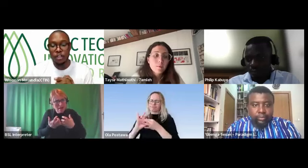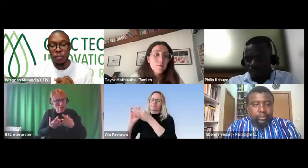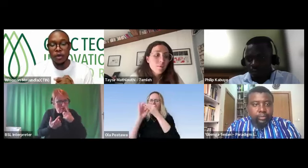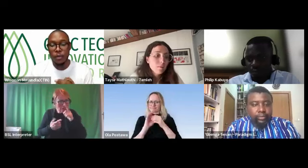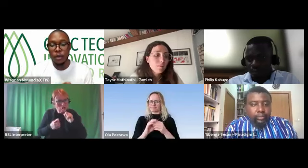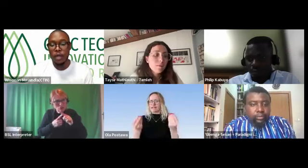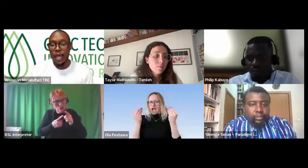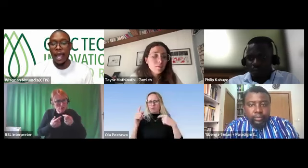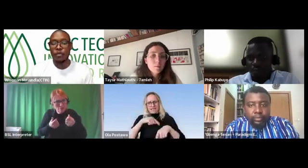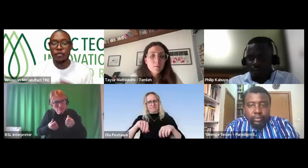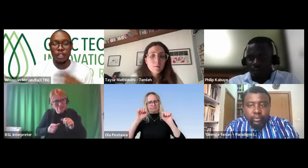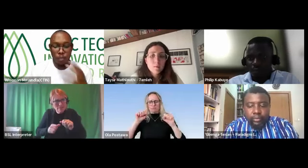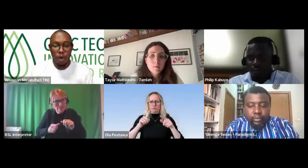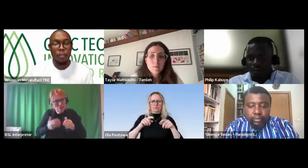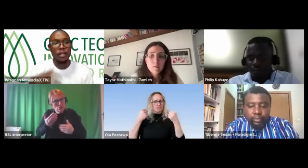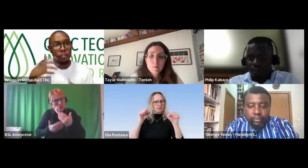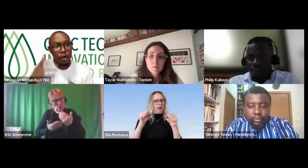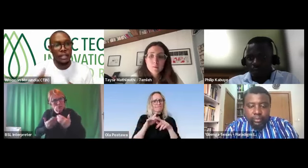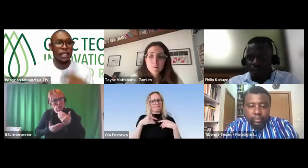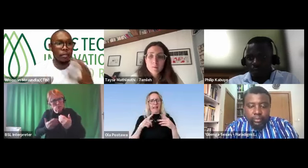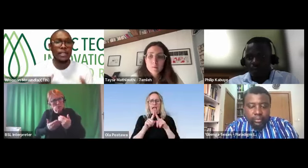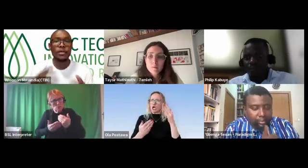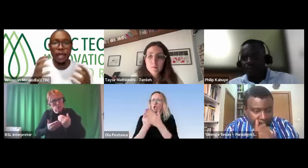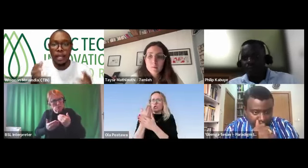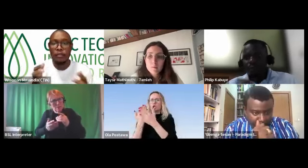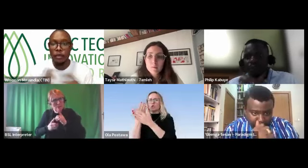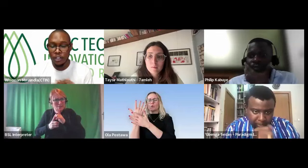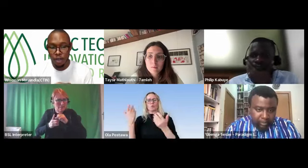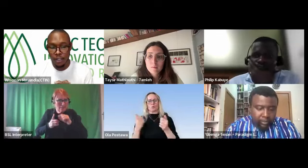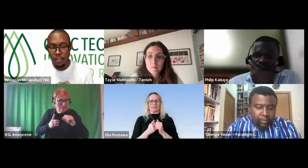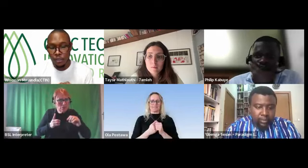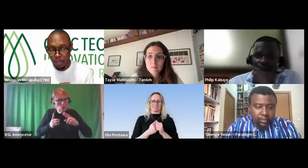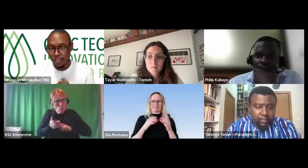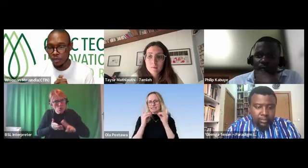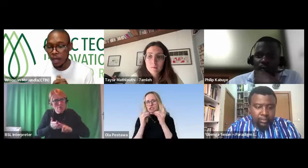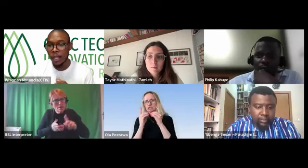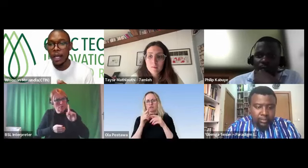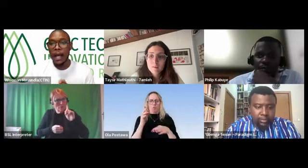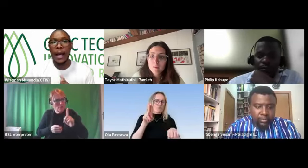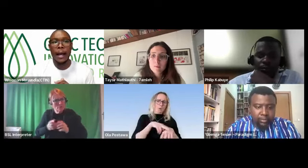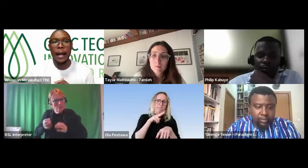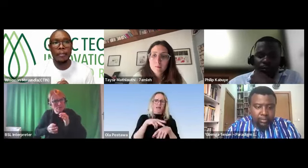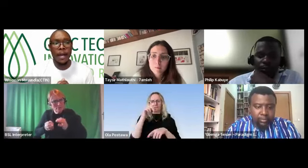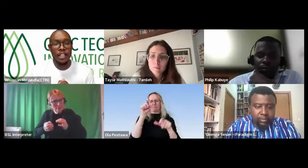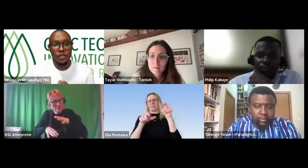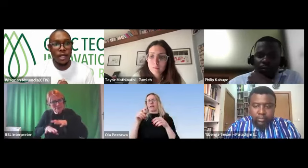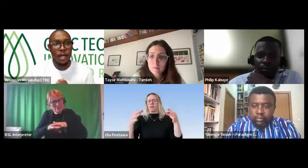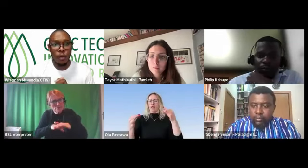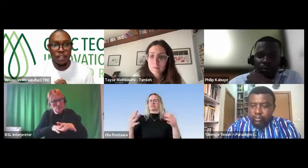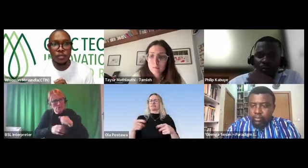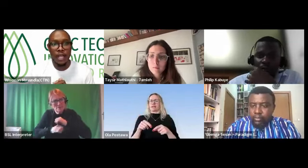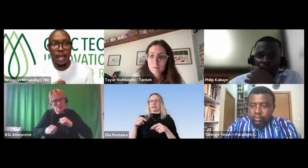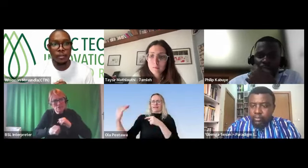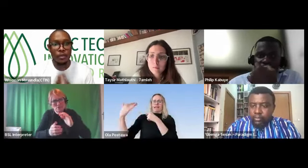new digital normal. And we've learned more about the policy and the political influence on the space as well. But I